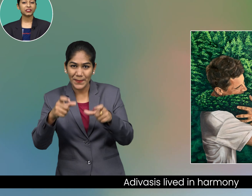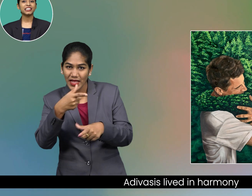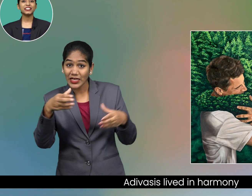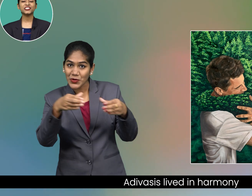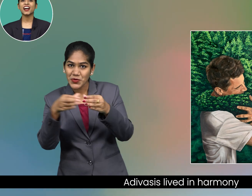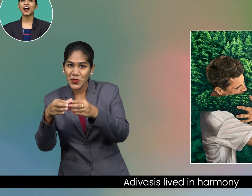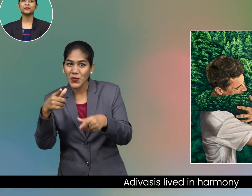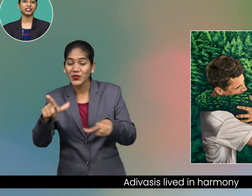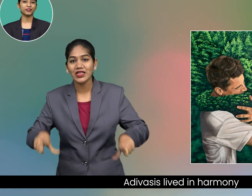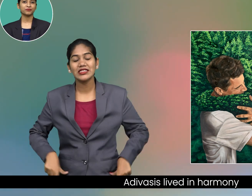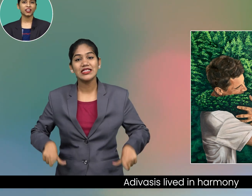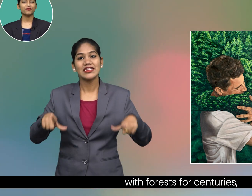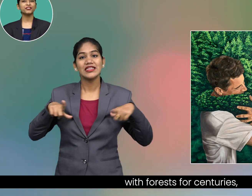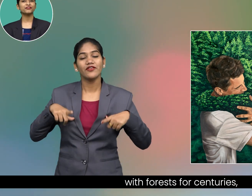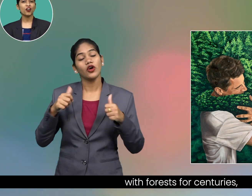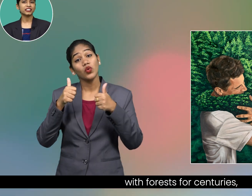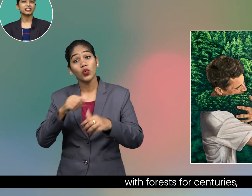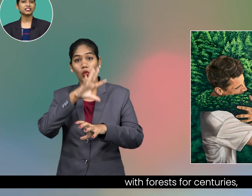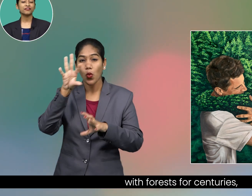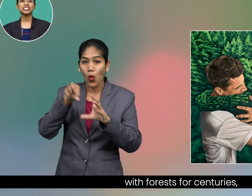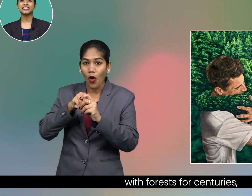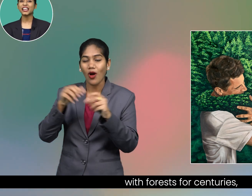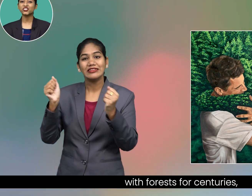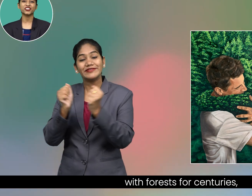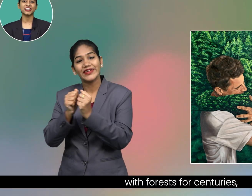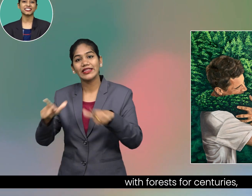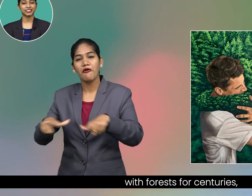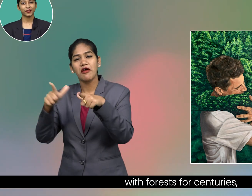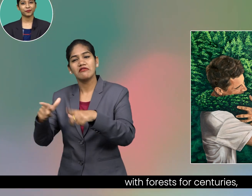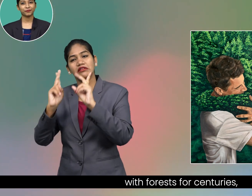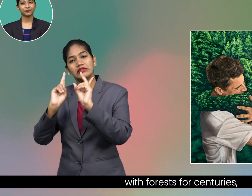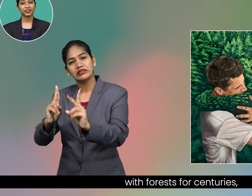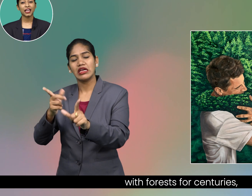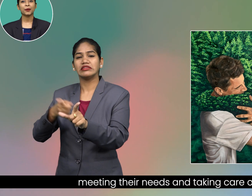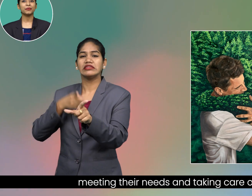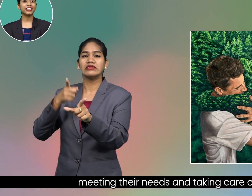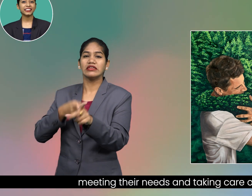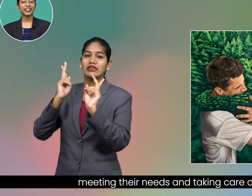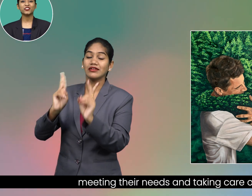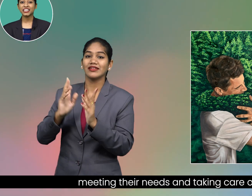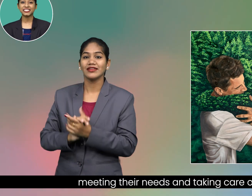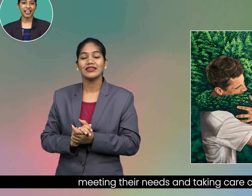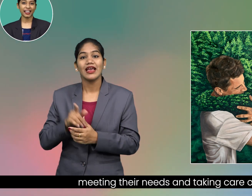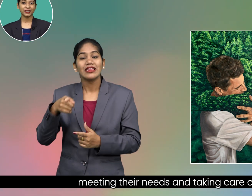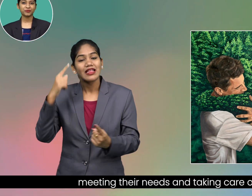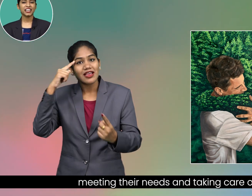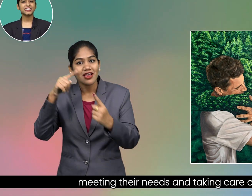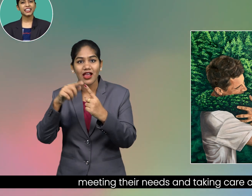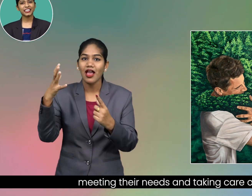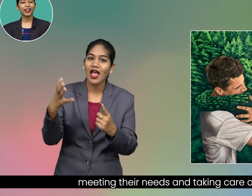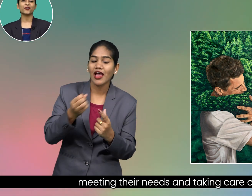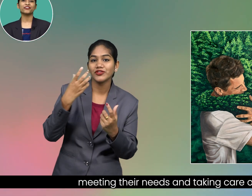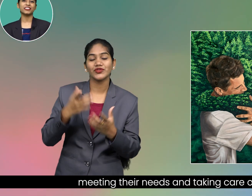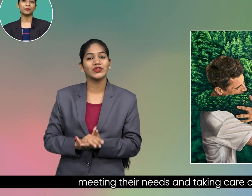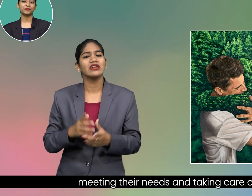Adivasis lived in harmony with forests for centuries, meeting their needs and